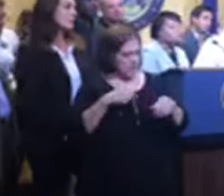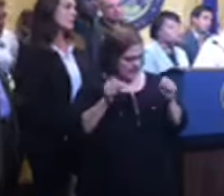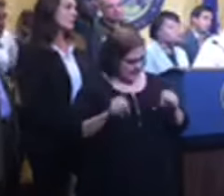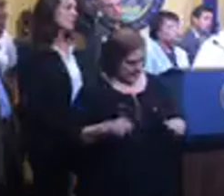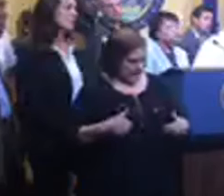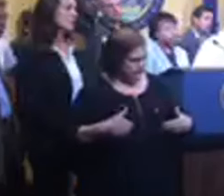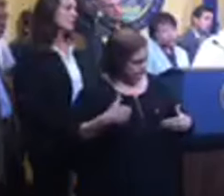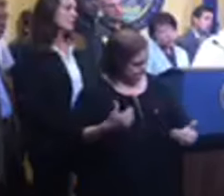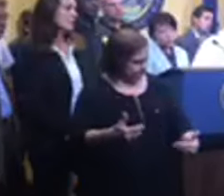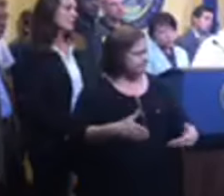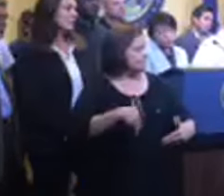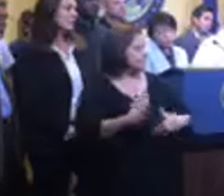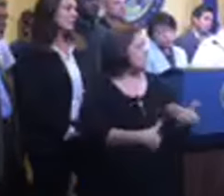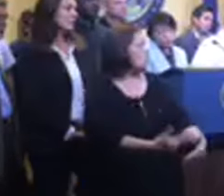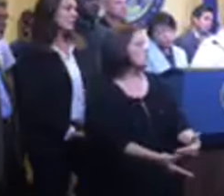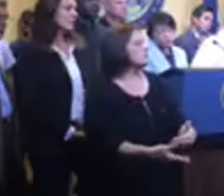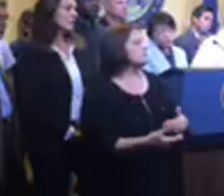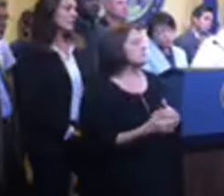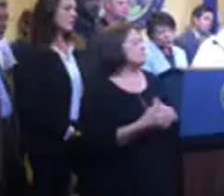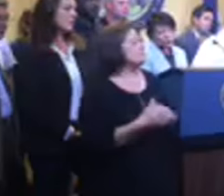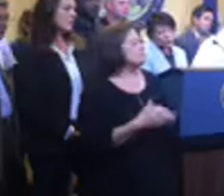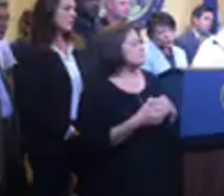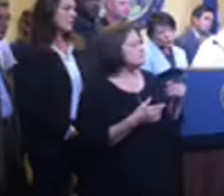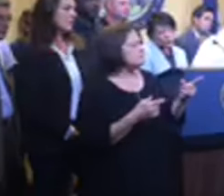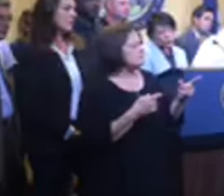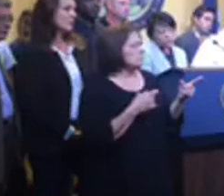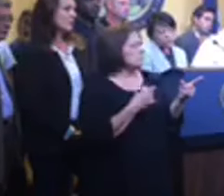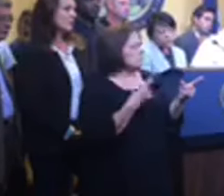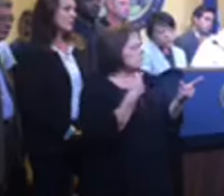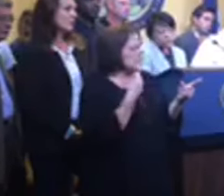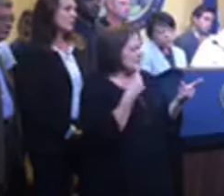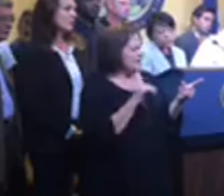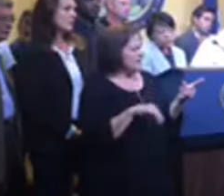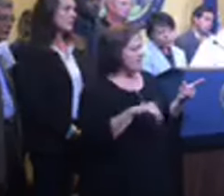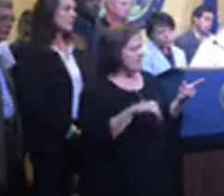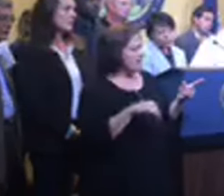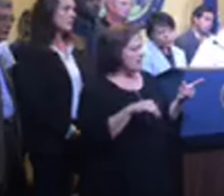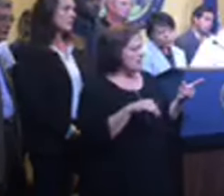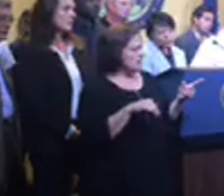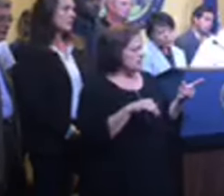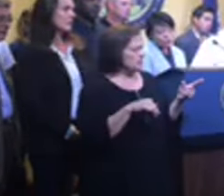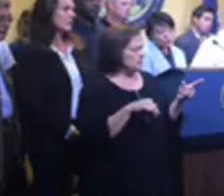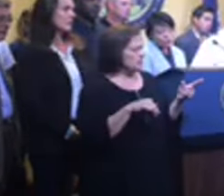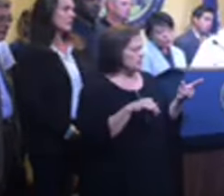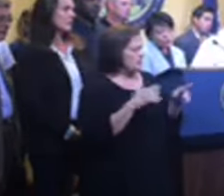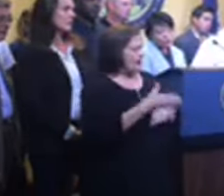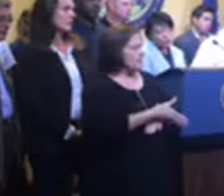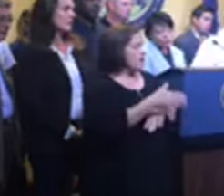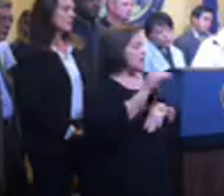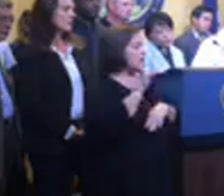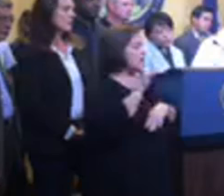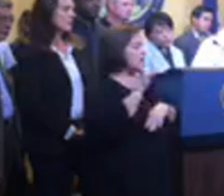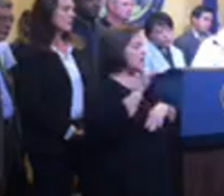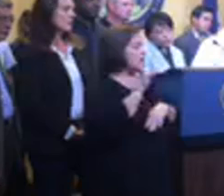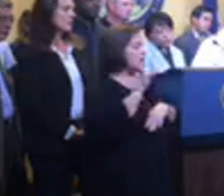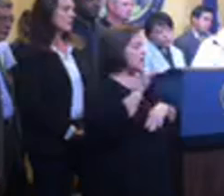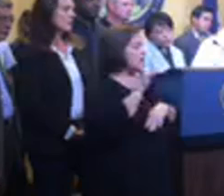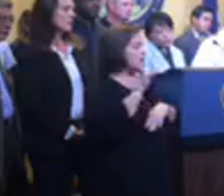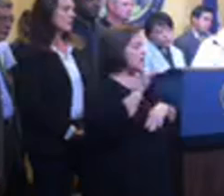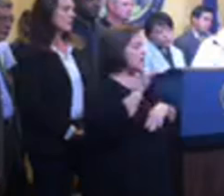any engineering assessments done on the stability of the structures as a whole after yesterday's demolition? Or